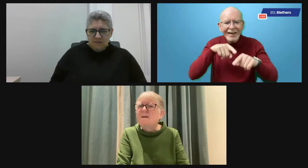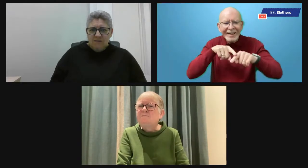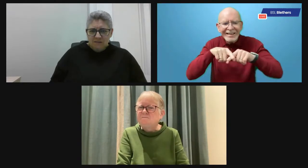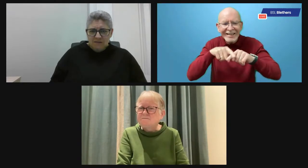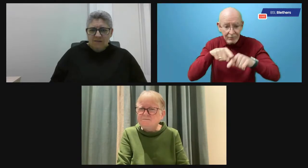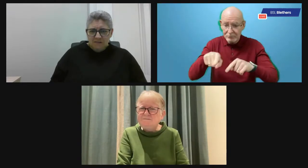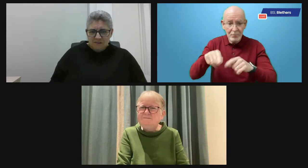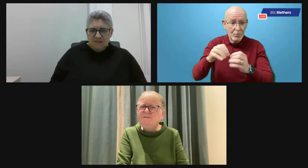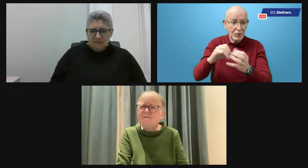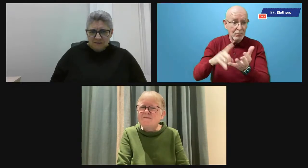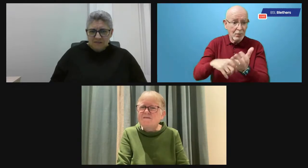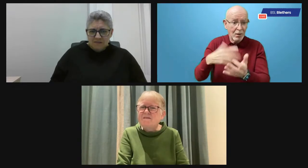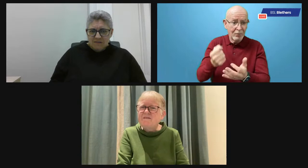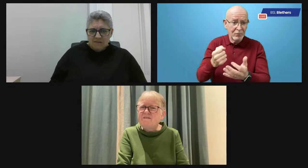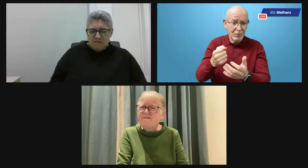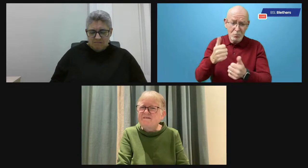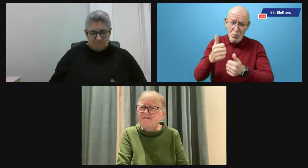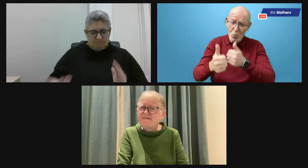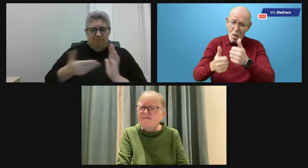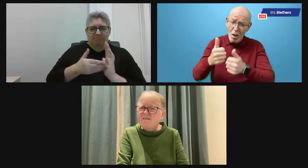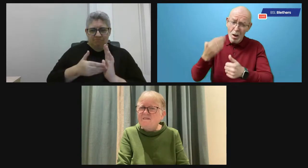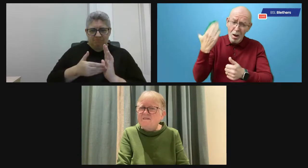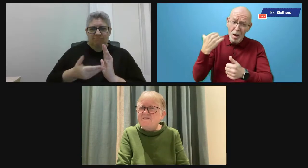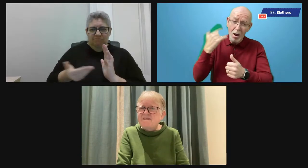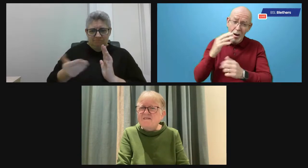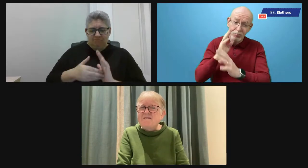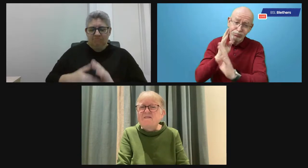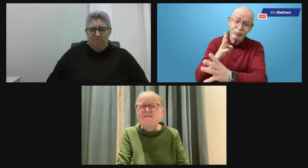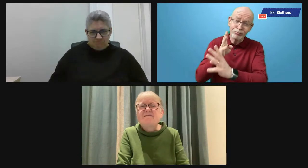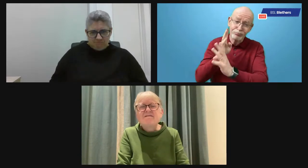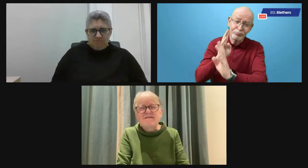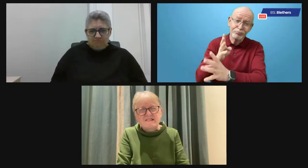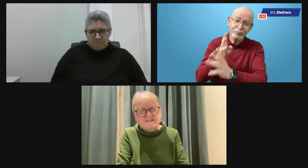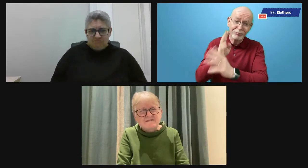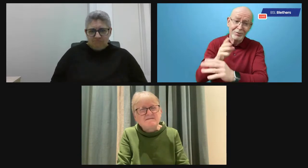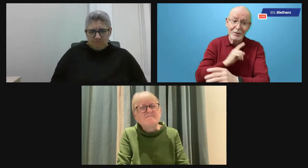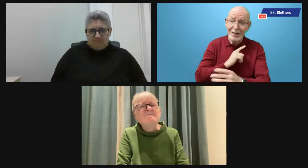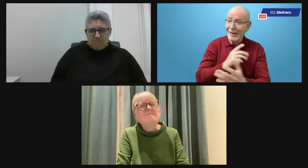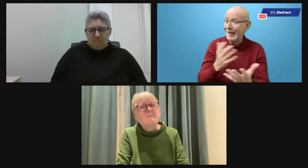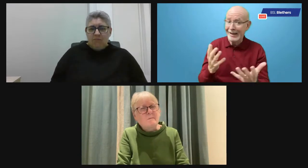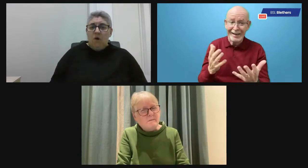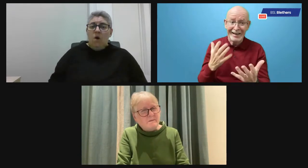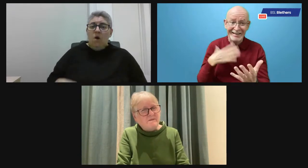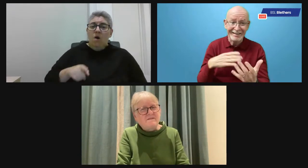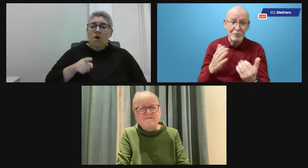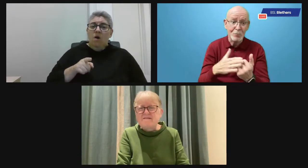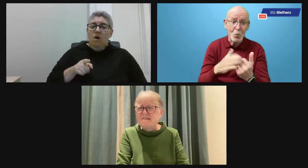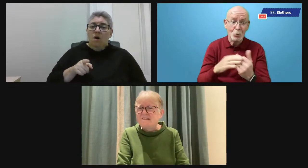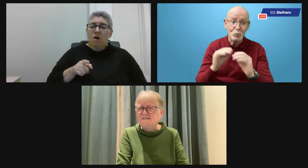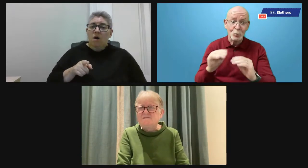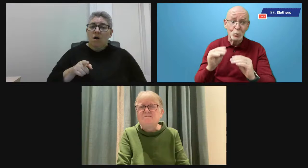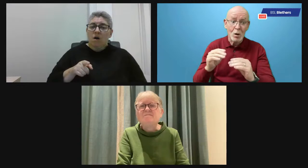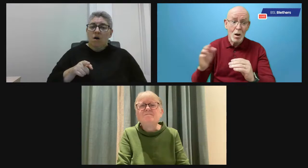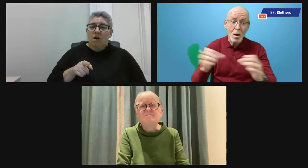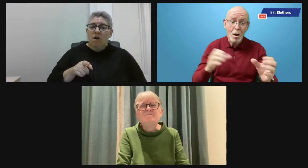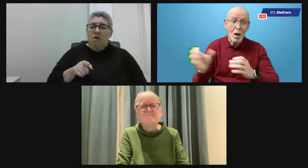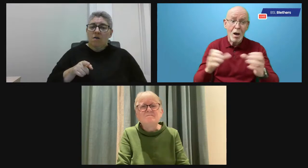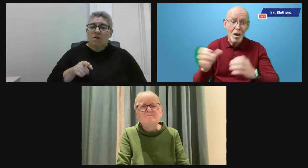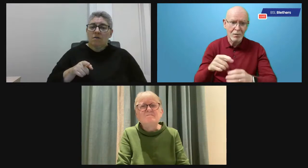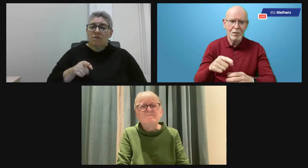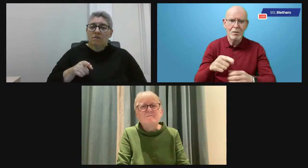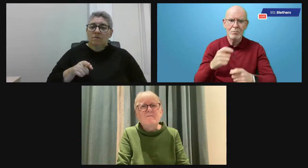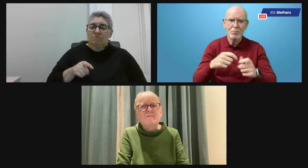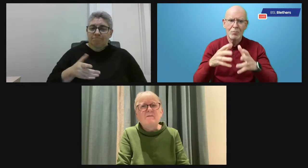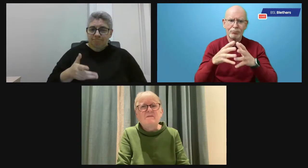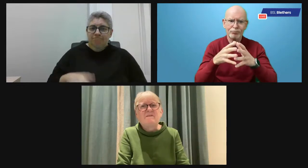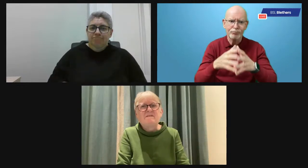learn, and the thing is that a lot of people were coming for sort of non-vocational courses, whether it be knitting